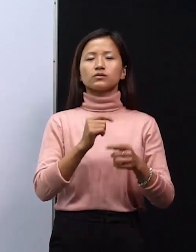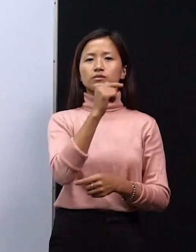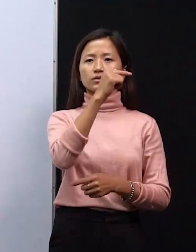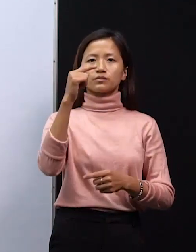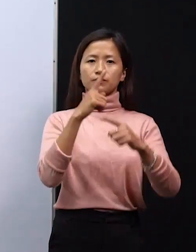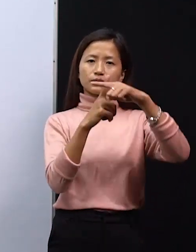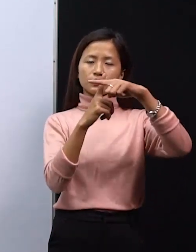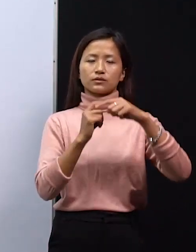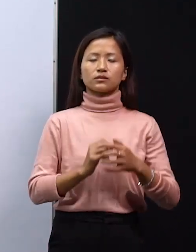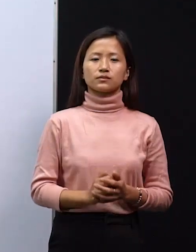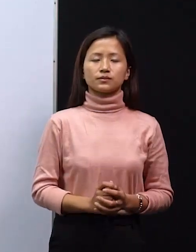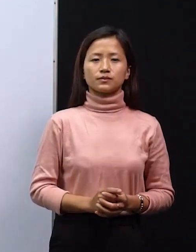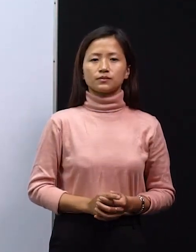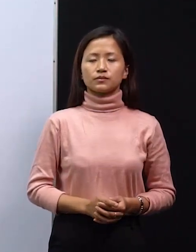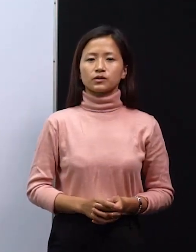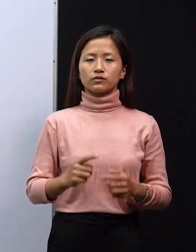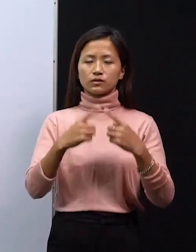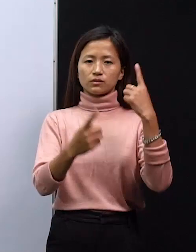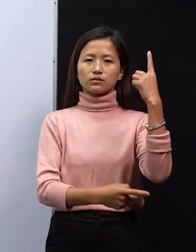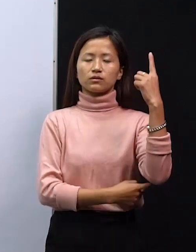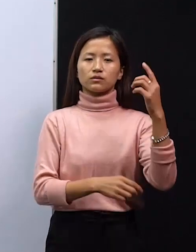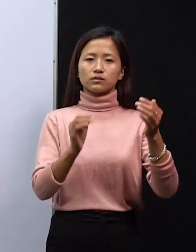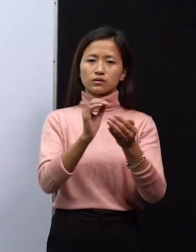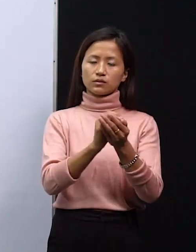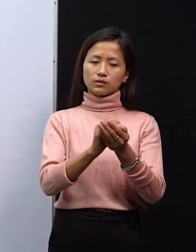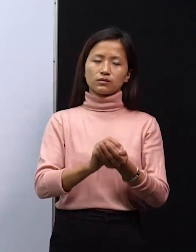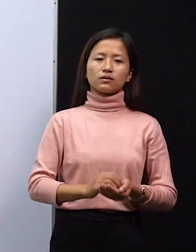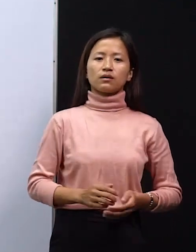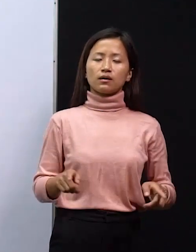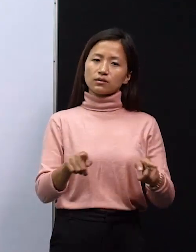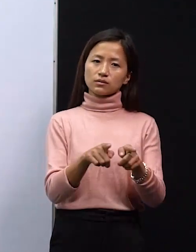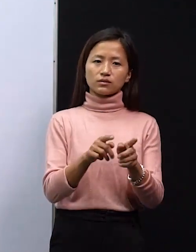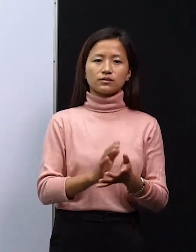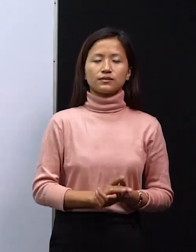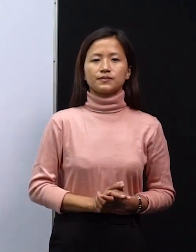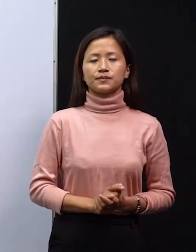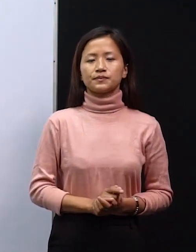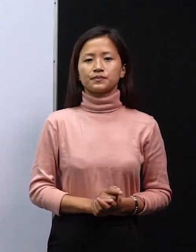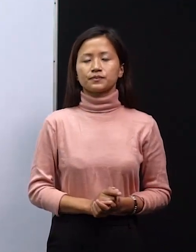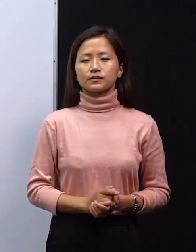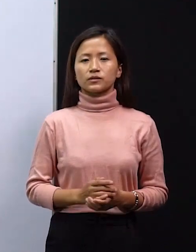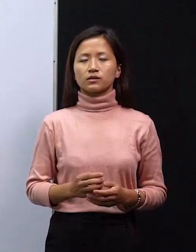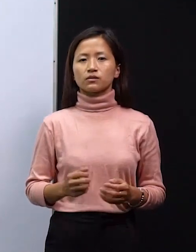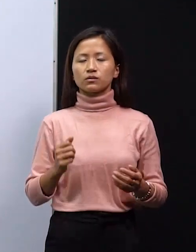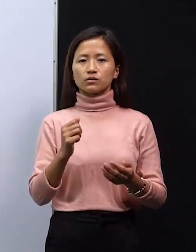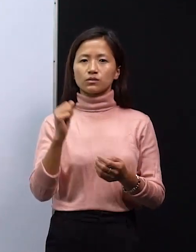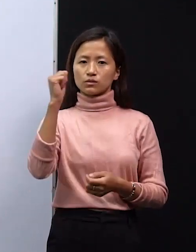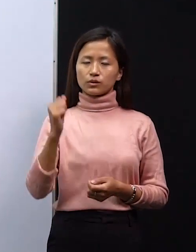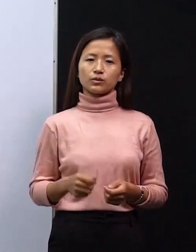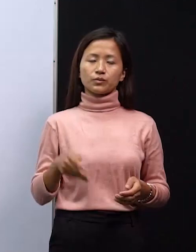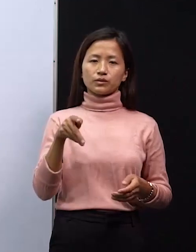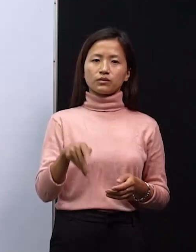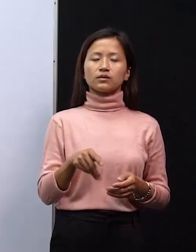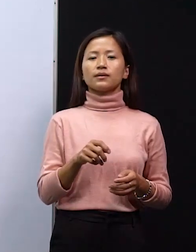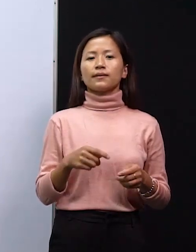plus. And for the last part, keep it as it is. So it will be minus 8b to the